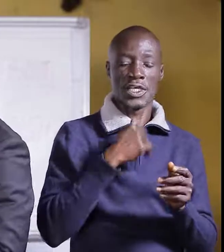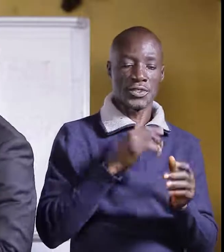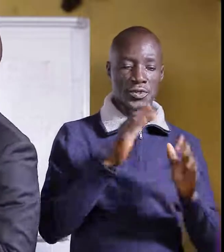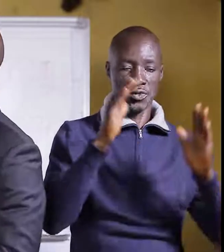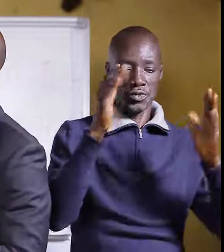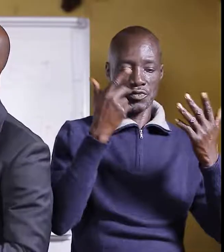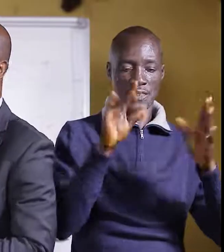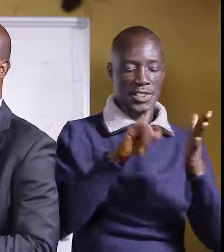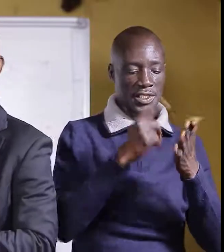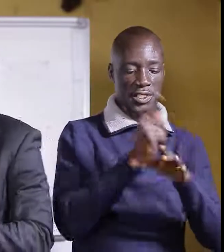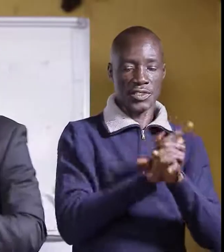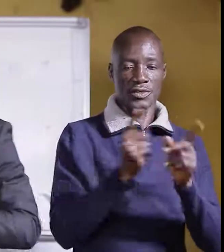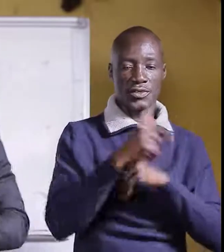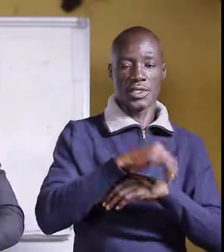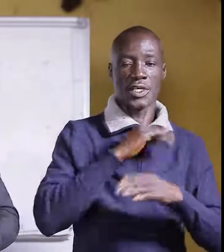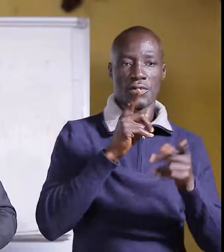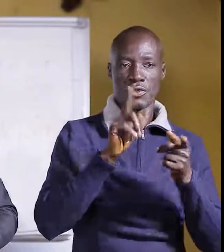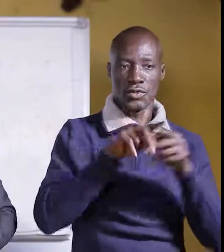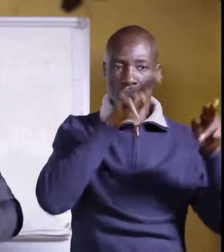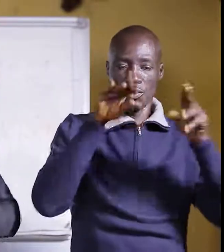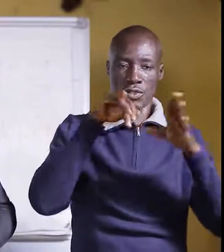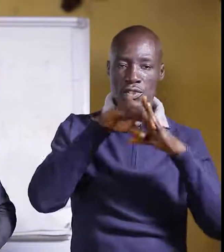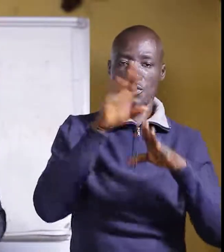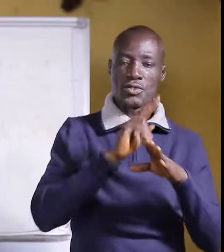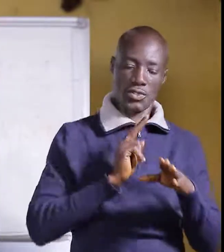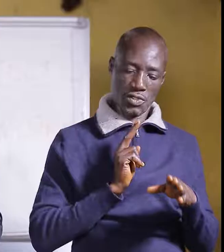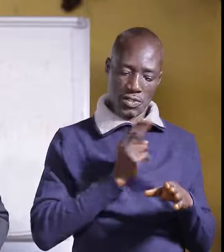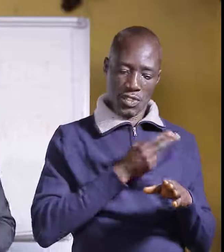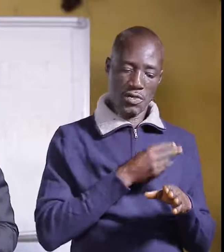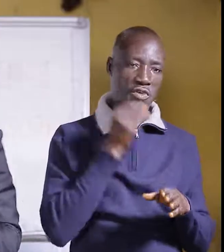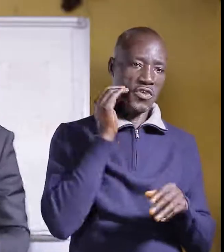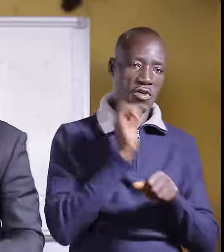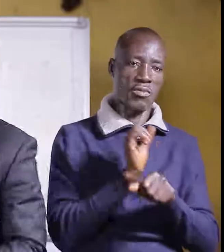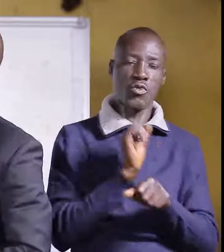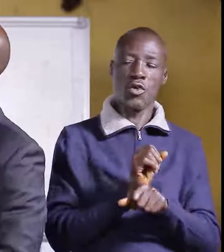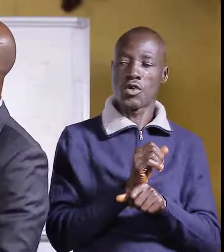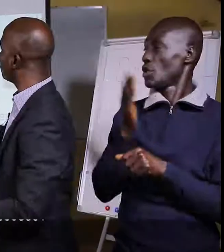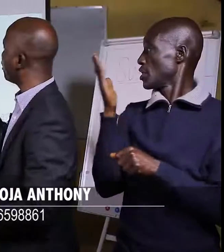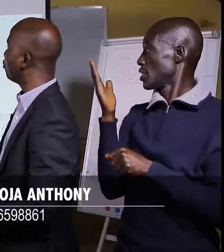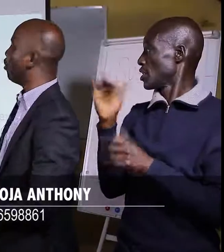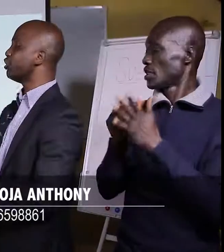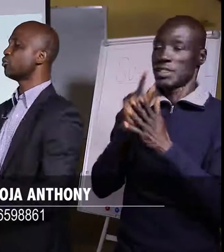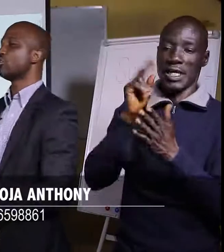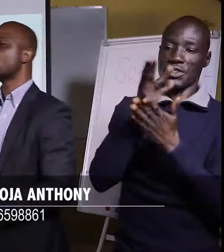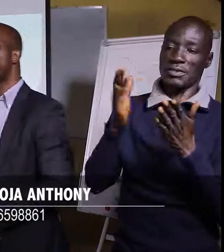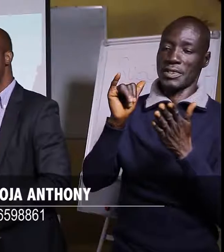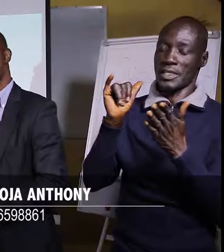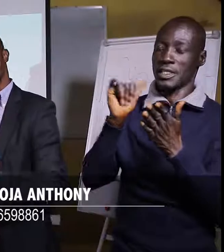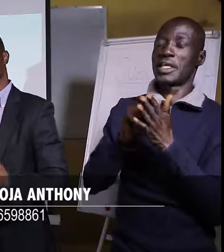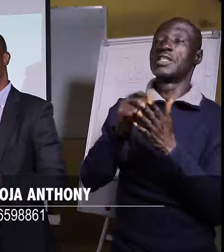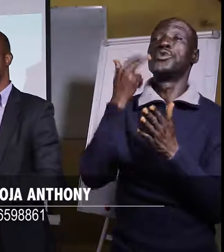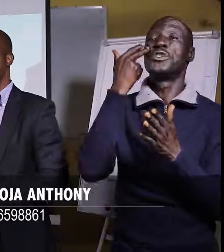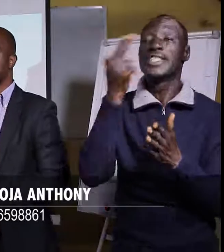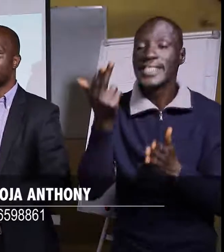our lessons today, I would like us to look into our assignments. These are some of the things that you go into to see whether